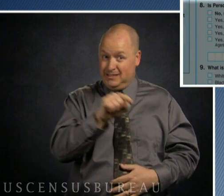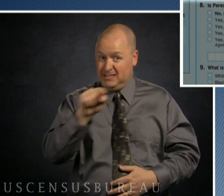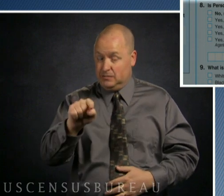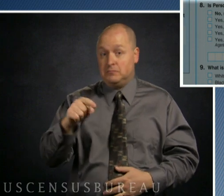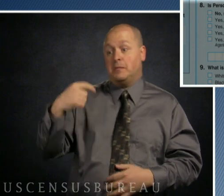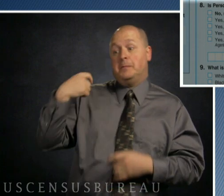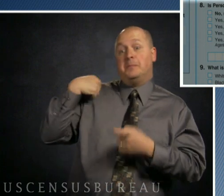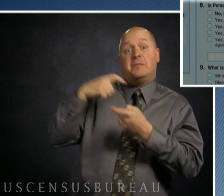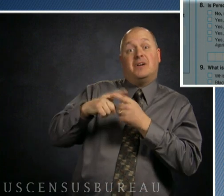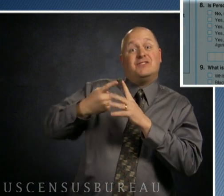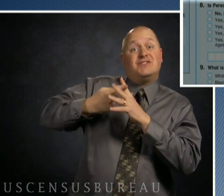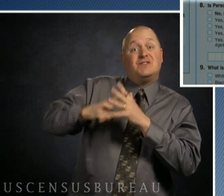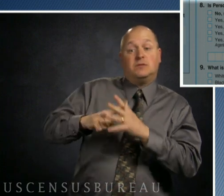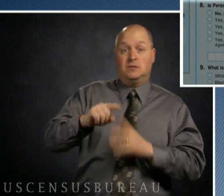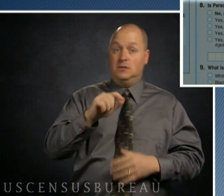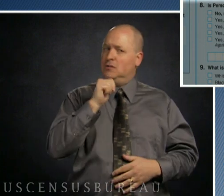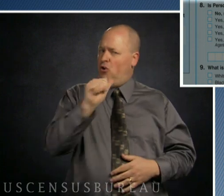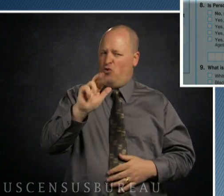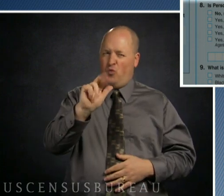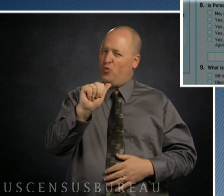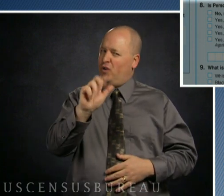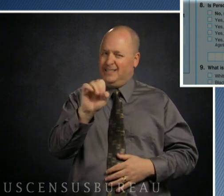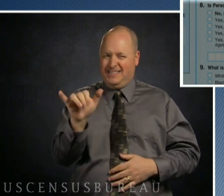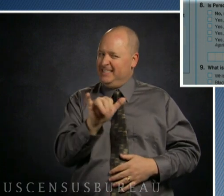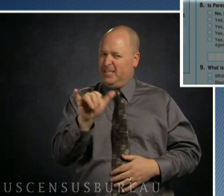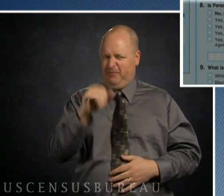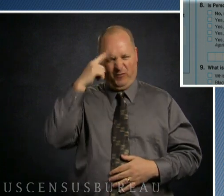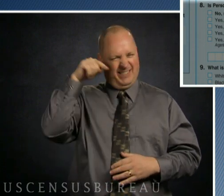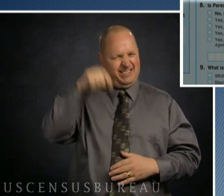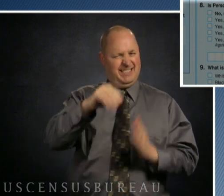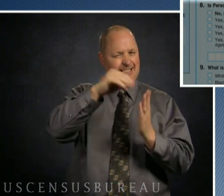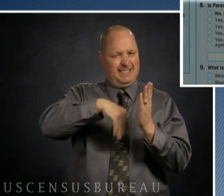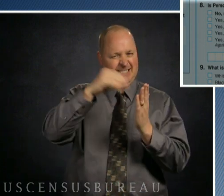Hispanic origin is not a race for this census.